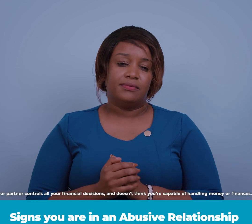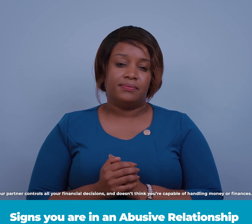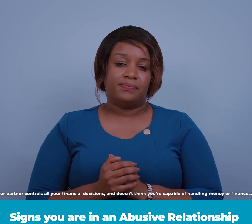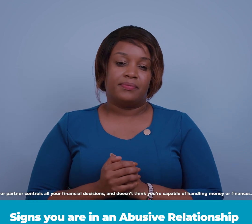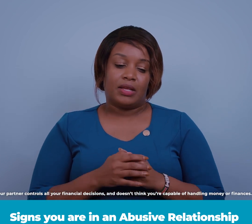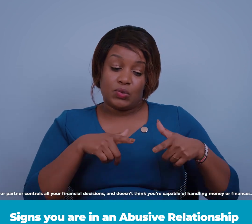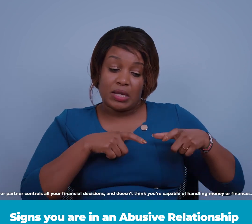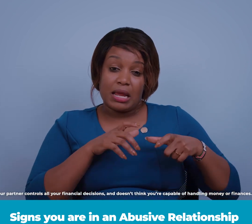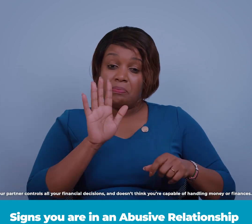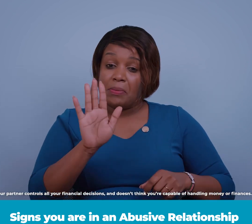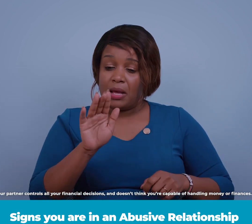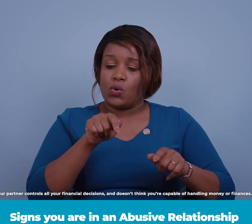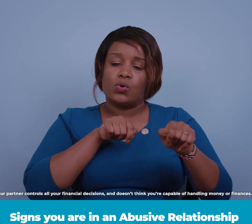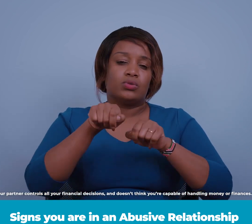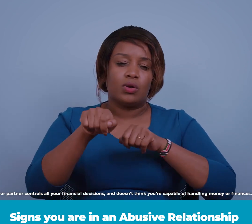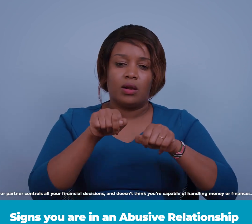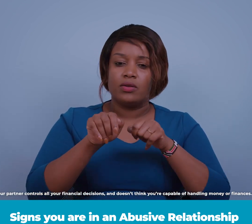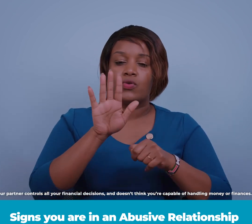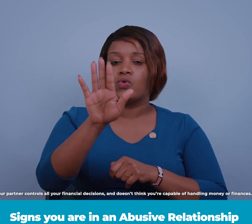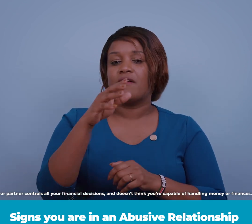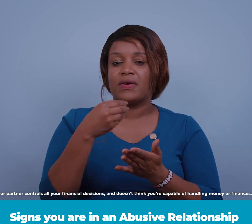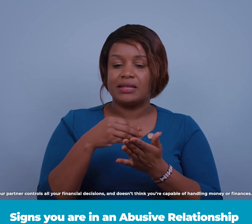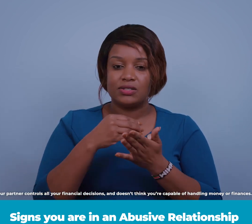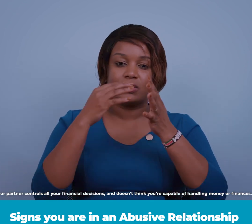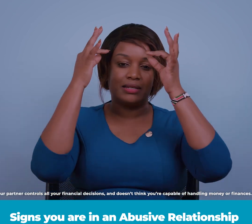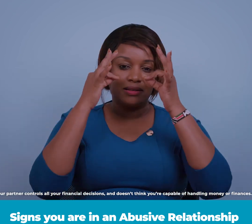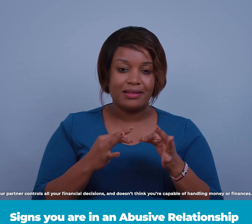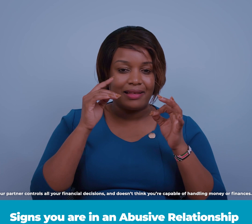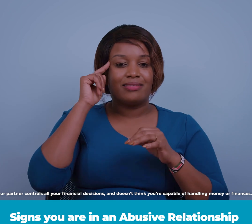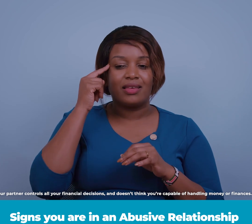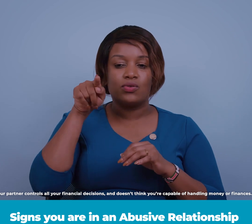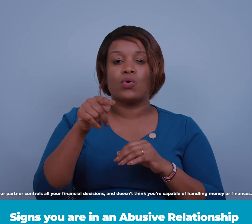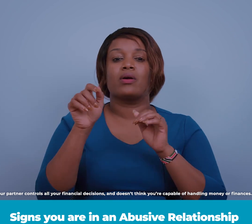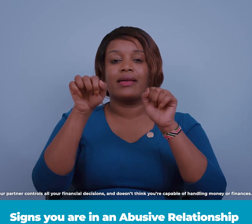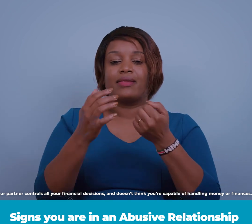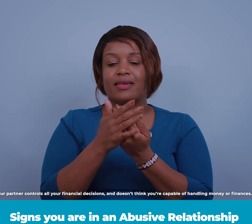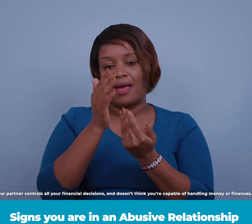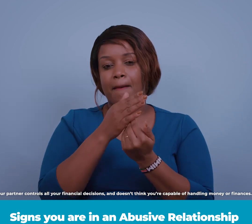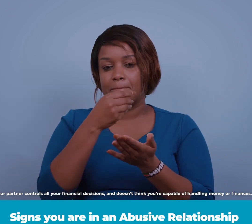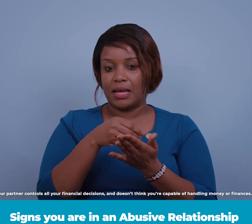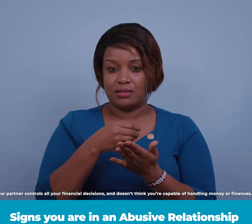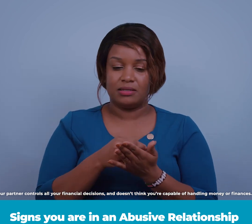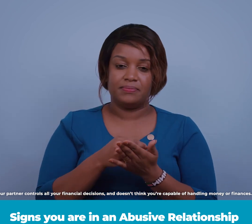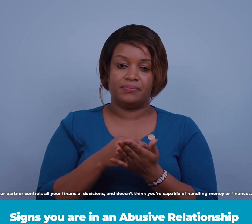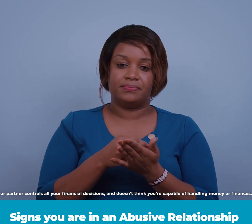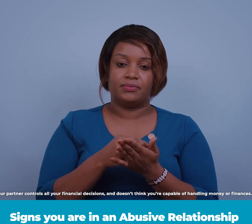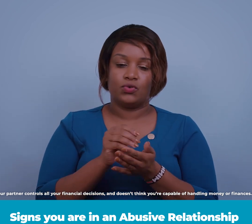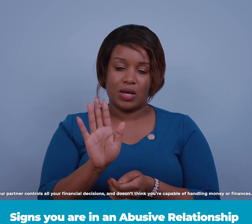partner controls all your financial decisions and doesn't think you are capable of handling money or finances. Your